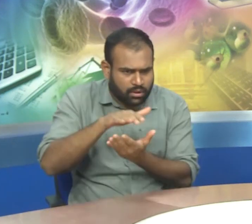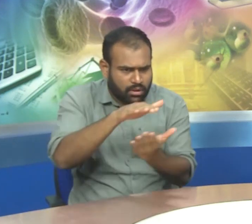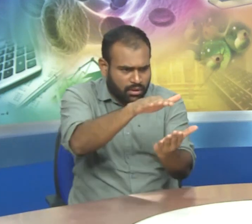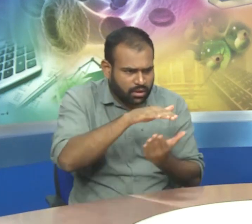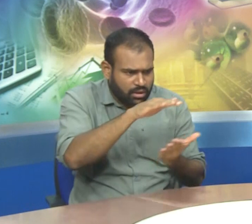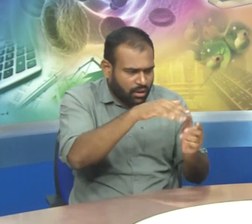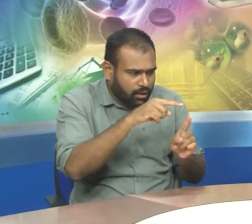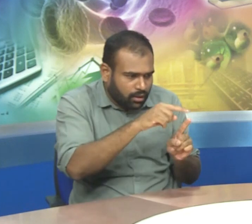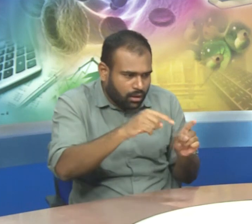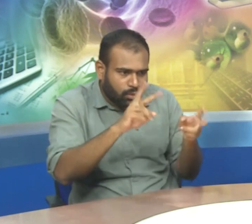time.